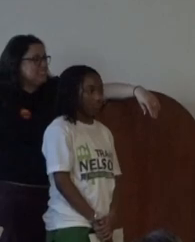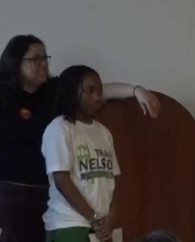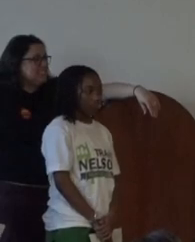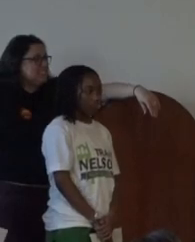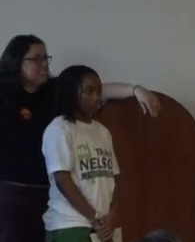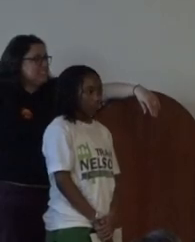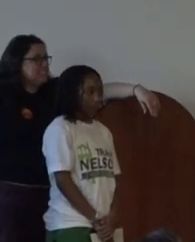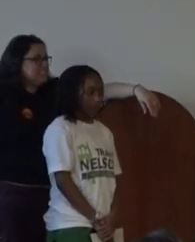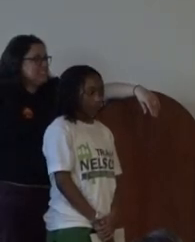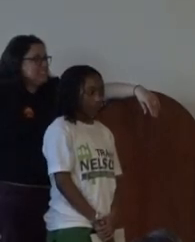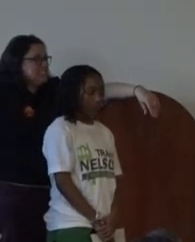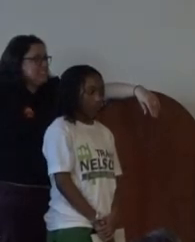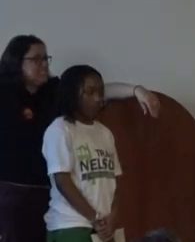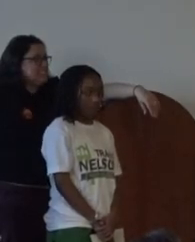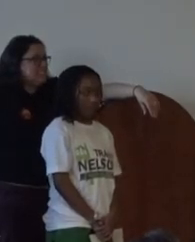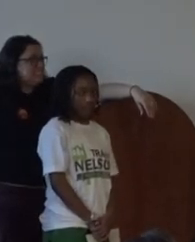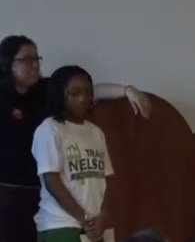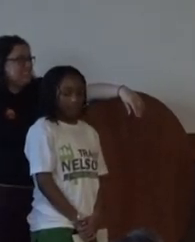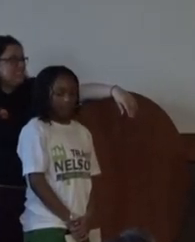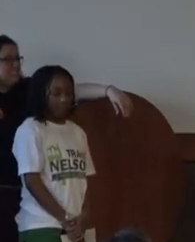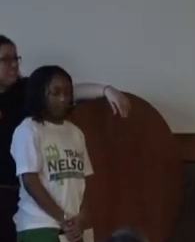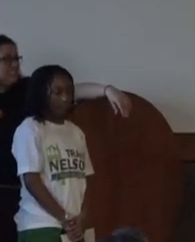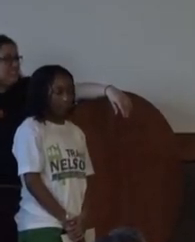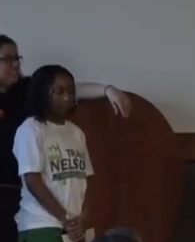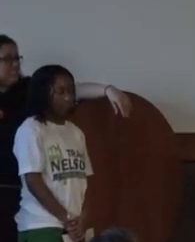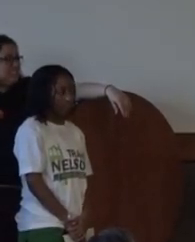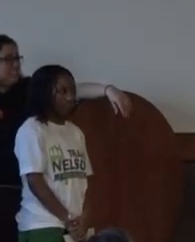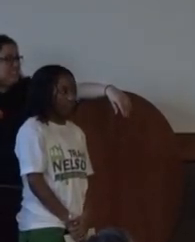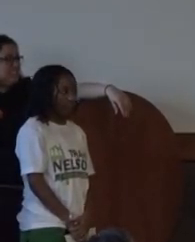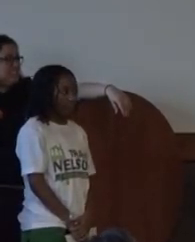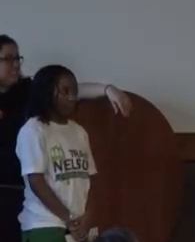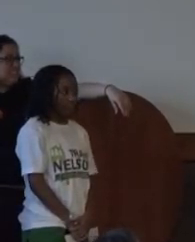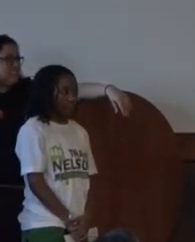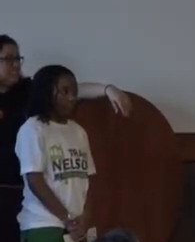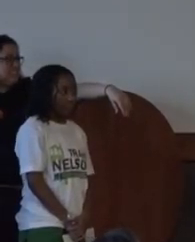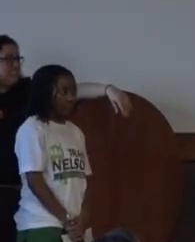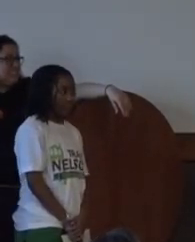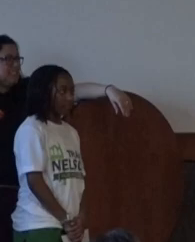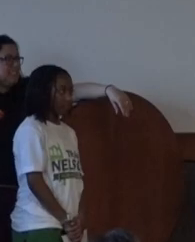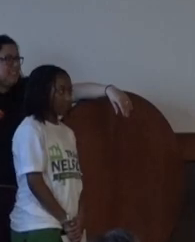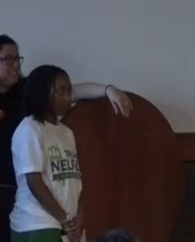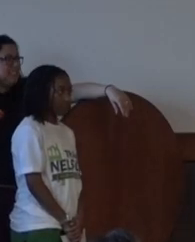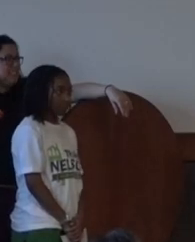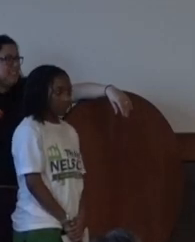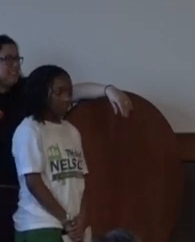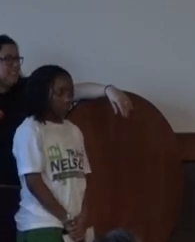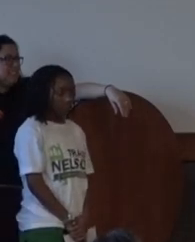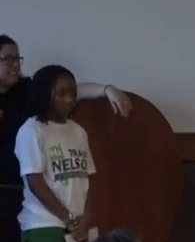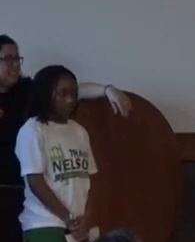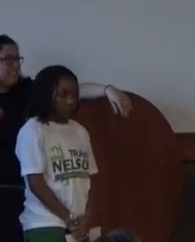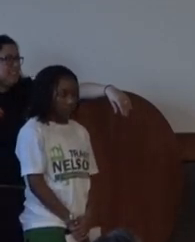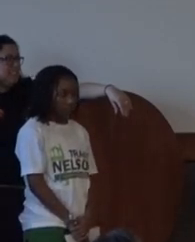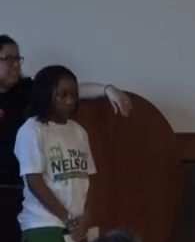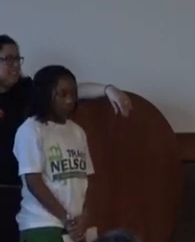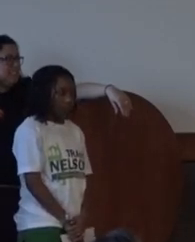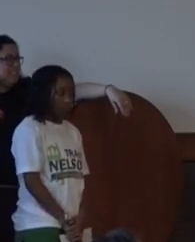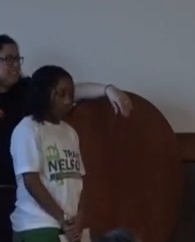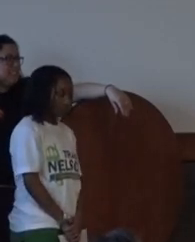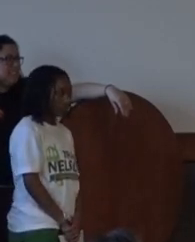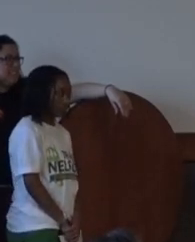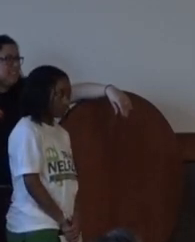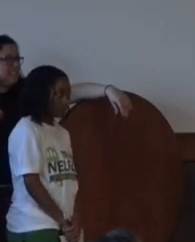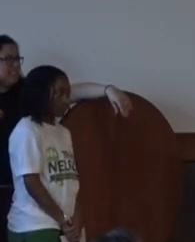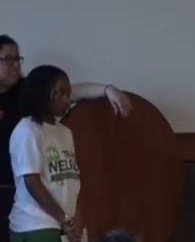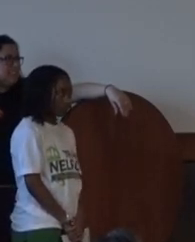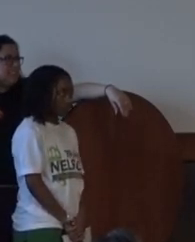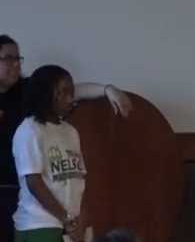Jim Crow, I do think that there are challenges that we need to continue to work to close. There's an African-American education